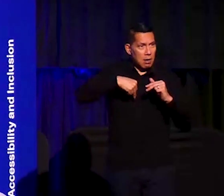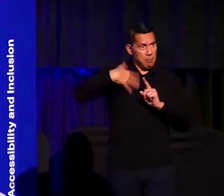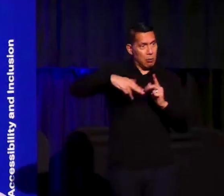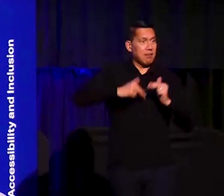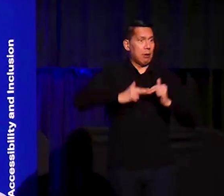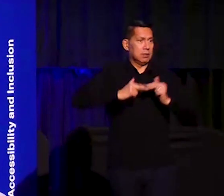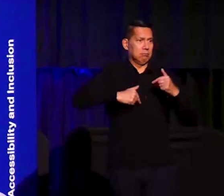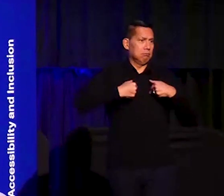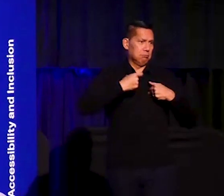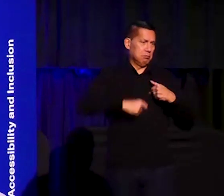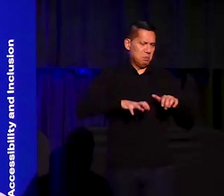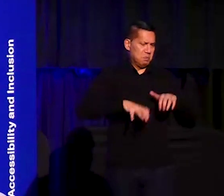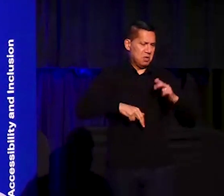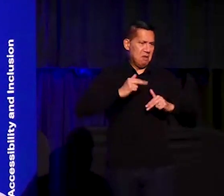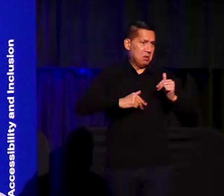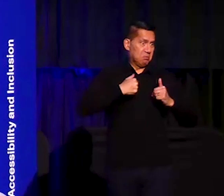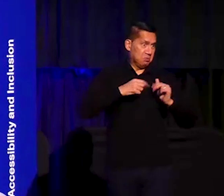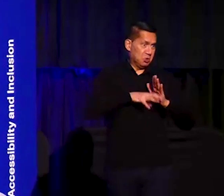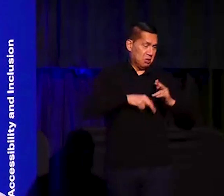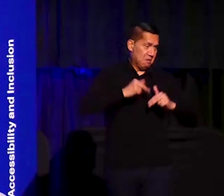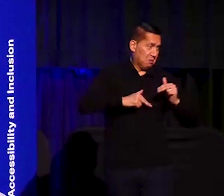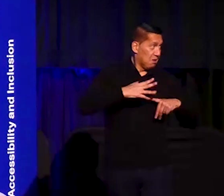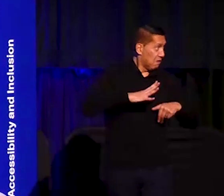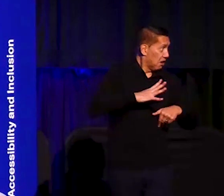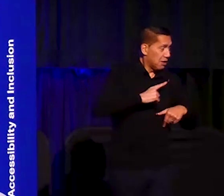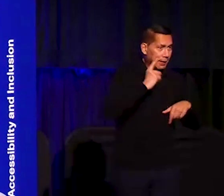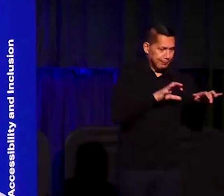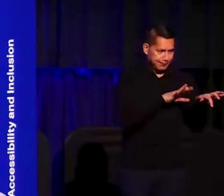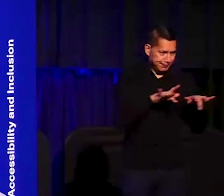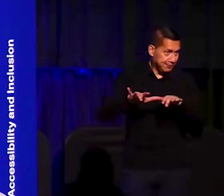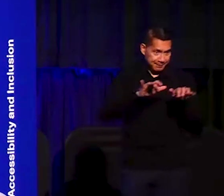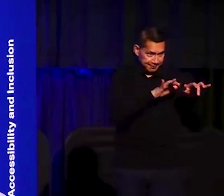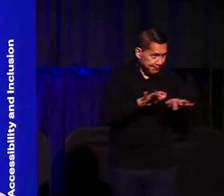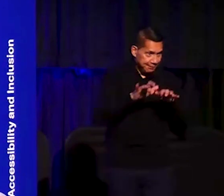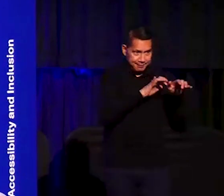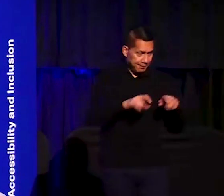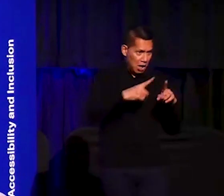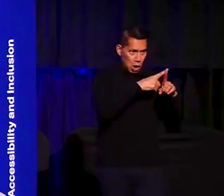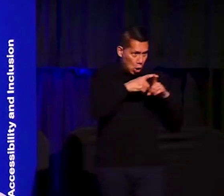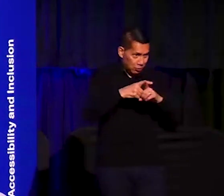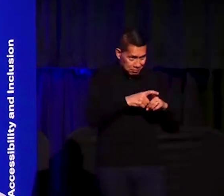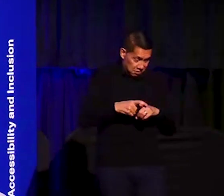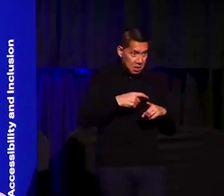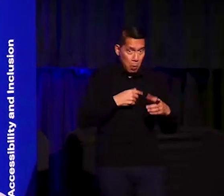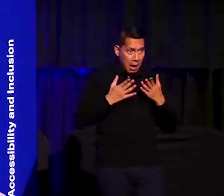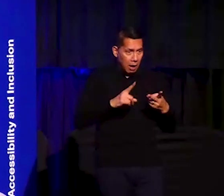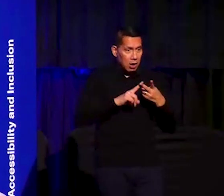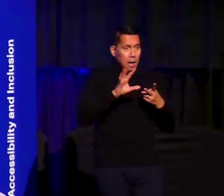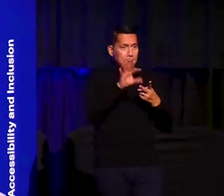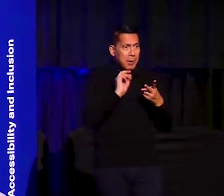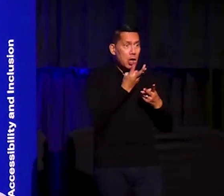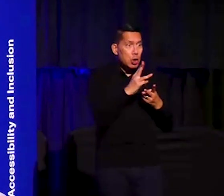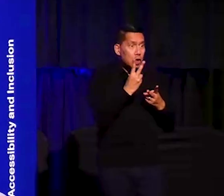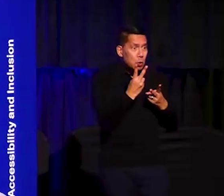know the kinds of trouble that devs can get into when we're allowed to write error messages, when we're allowed to pick 32